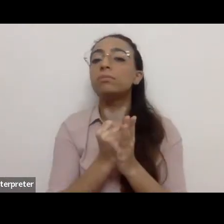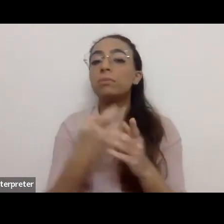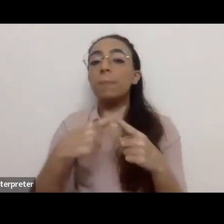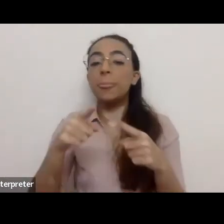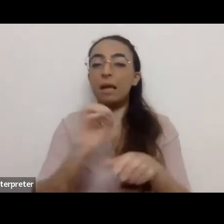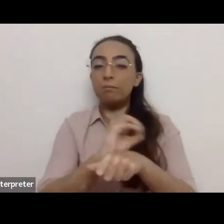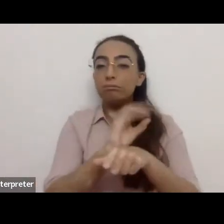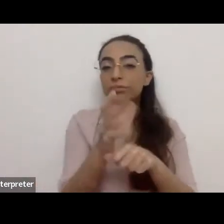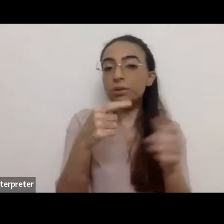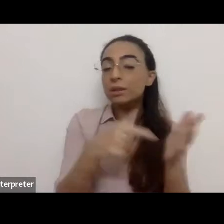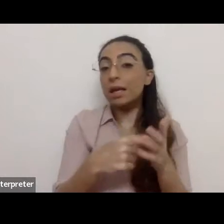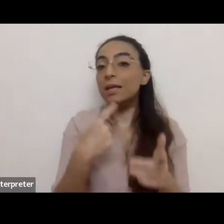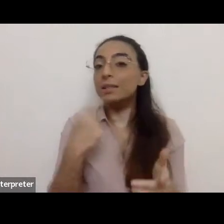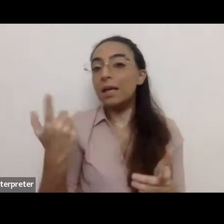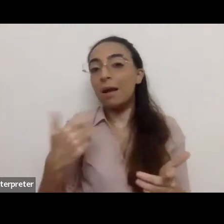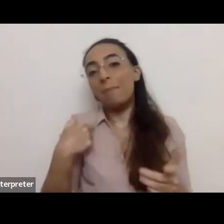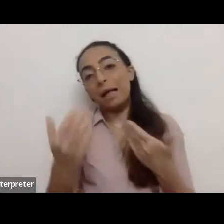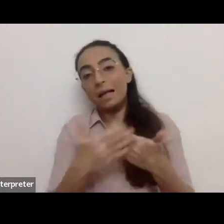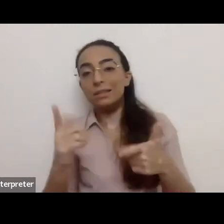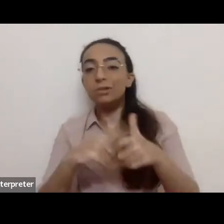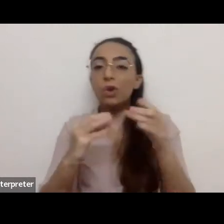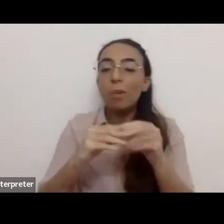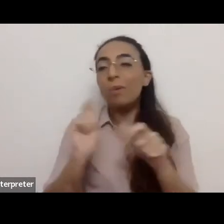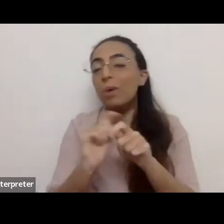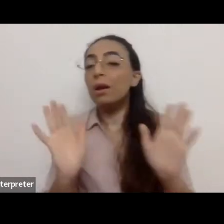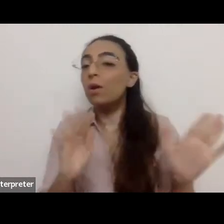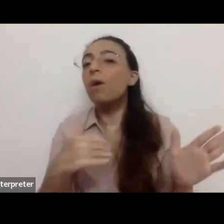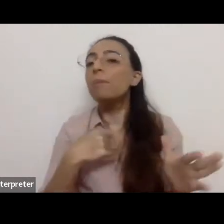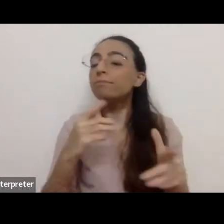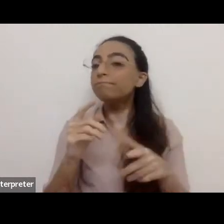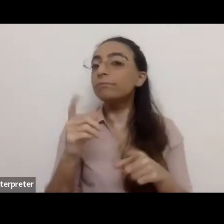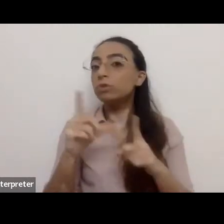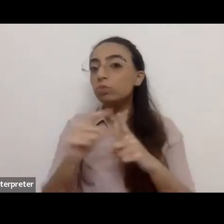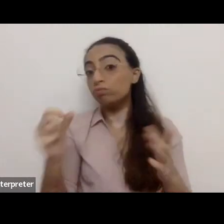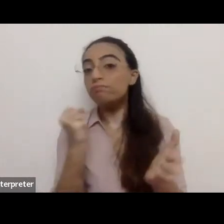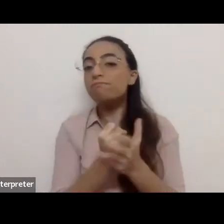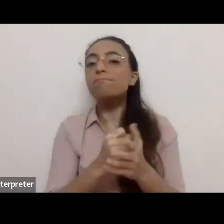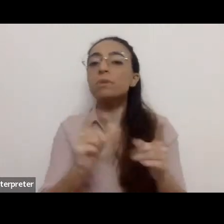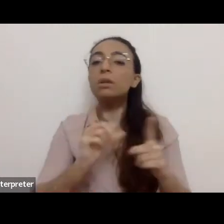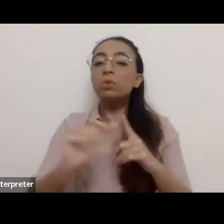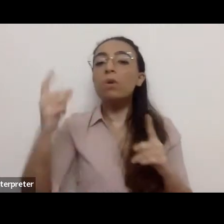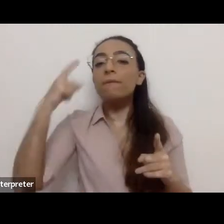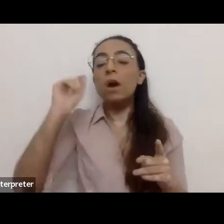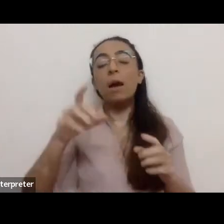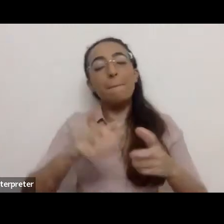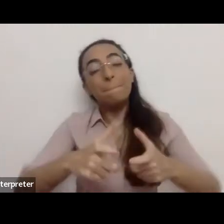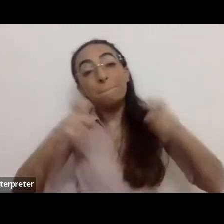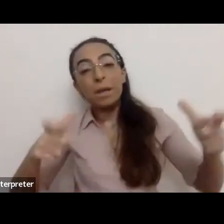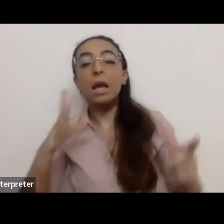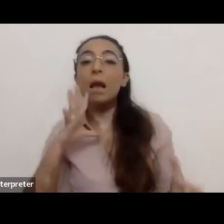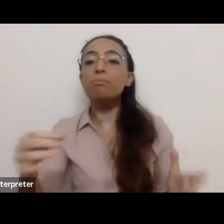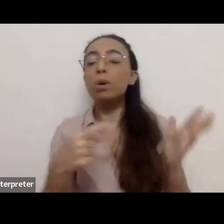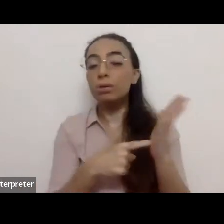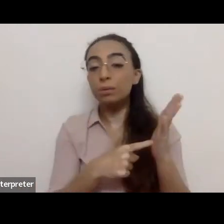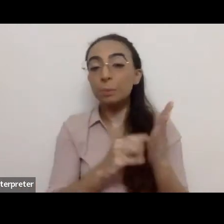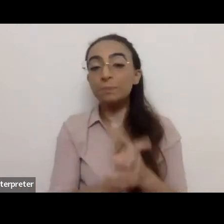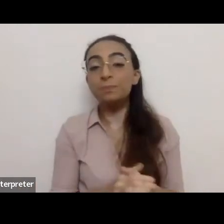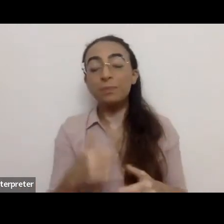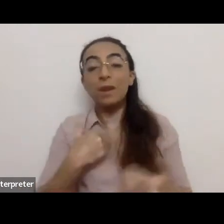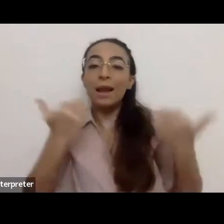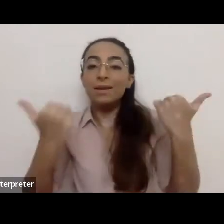not a bottleneck to getting a job done. So I think this is going to be one big thing. And today, as we move to